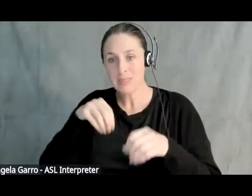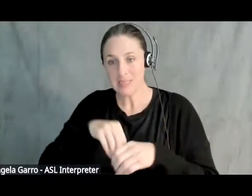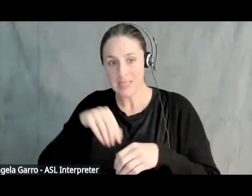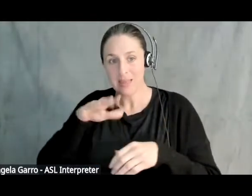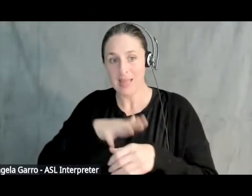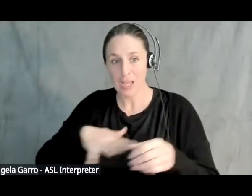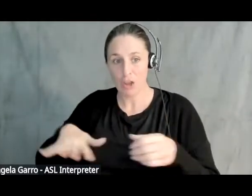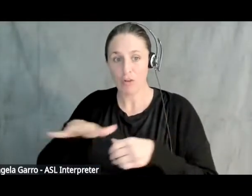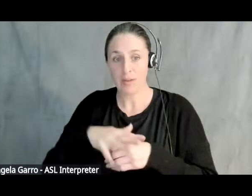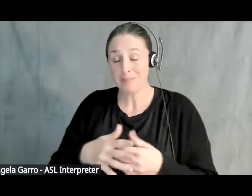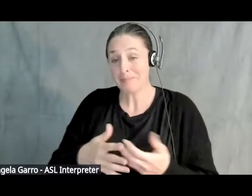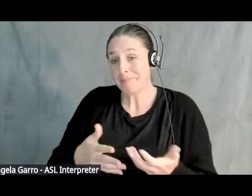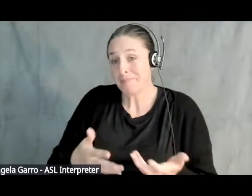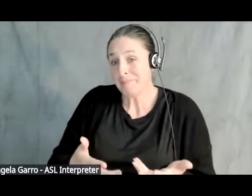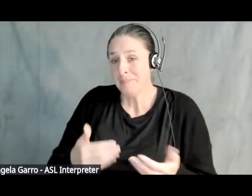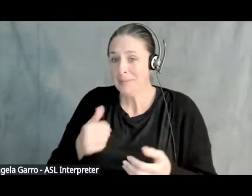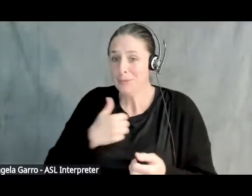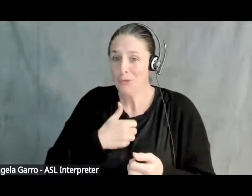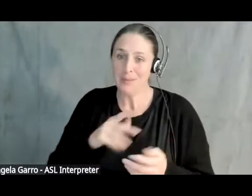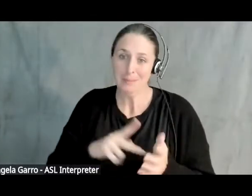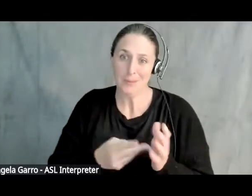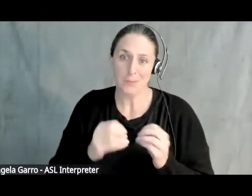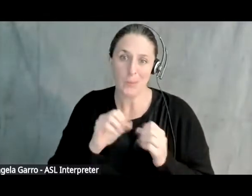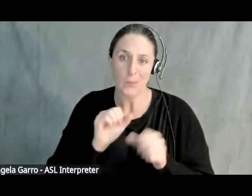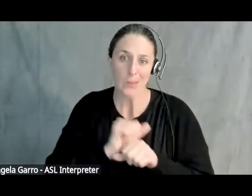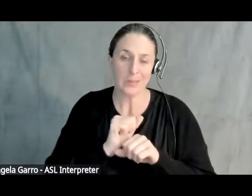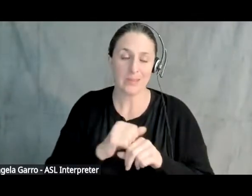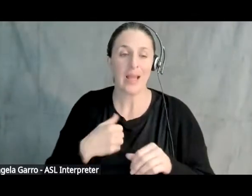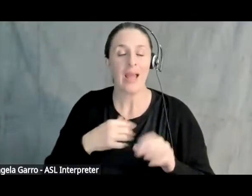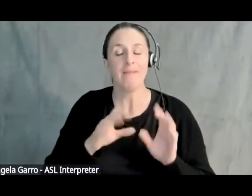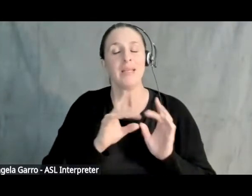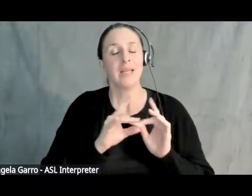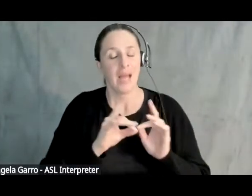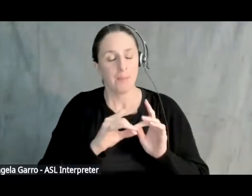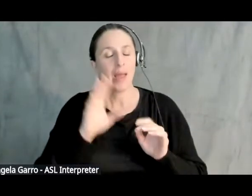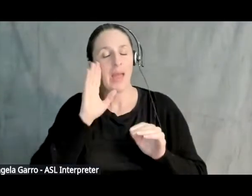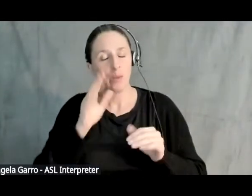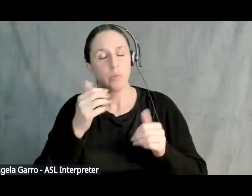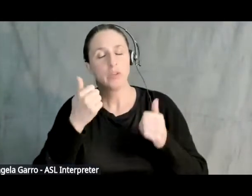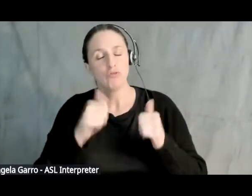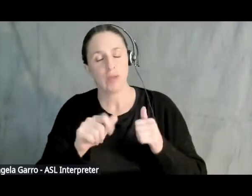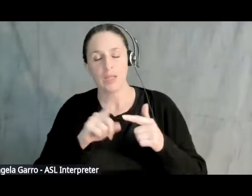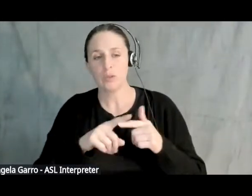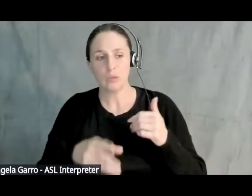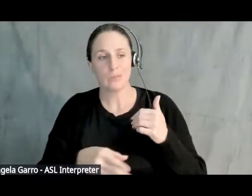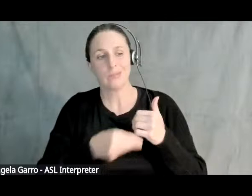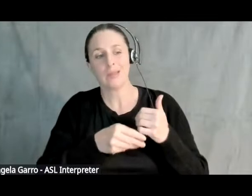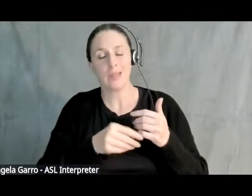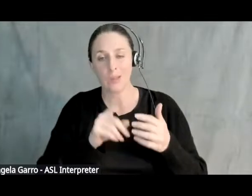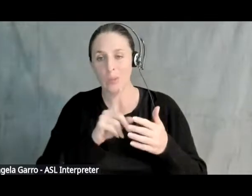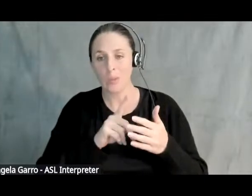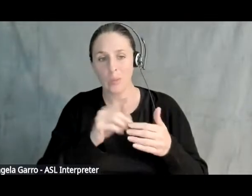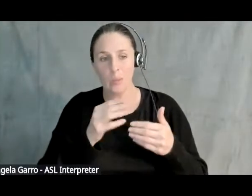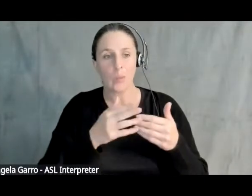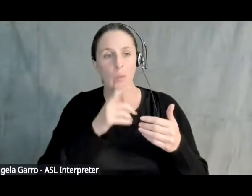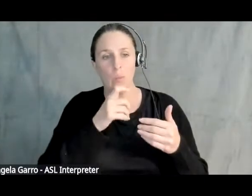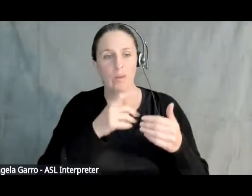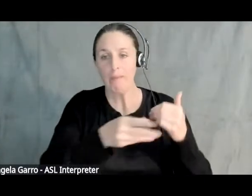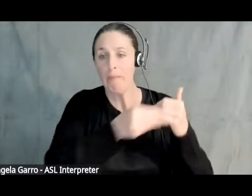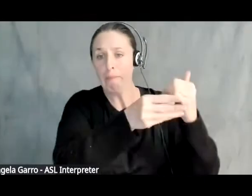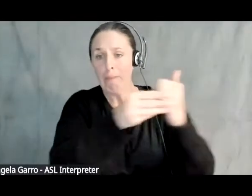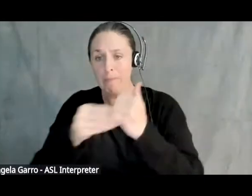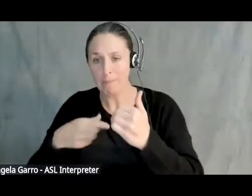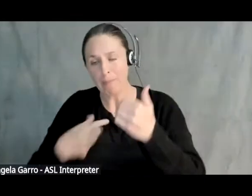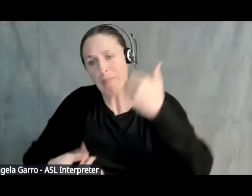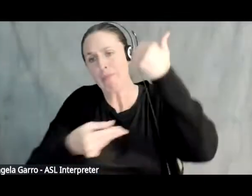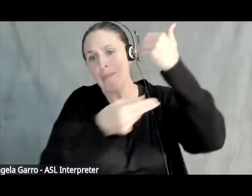So I got Sorry, it means more work. I got a comment, and I'm going to try to piggyback on whoever keeps piggybacking.